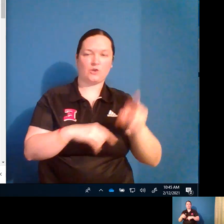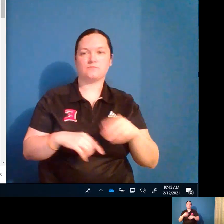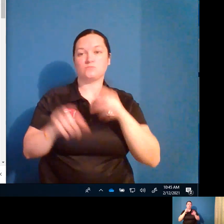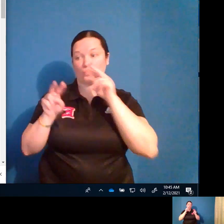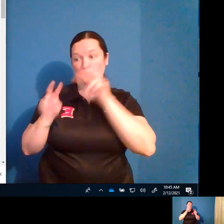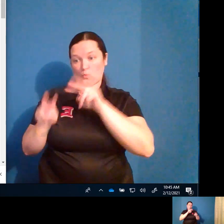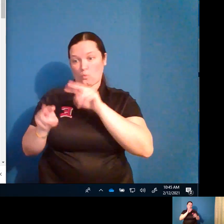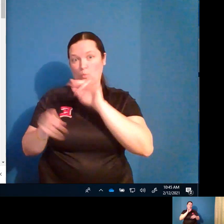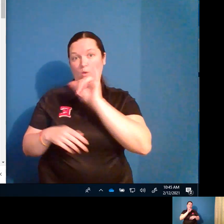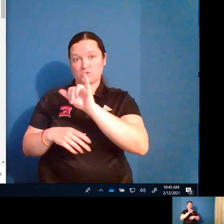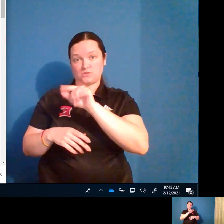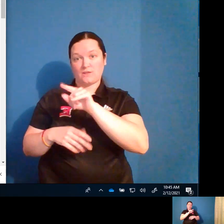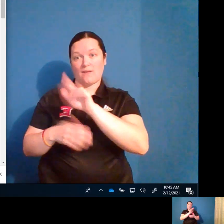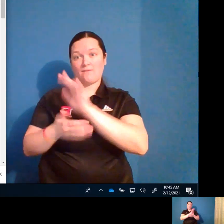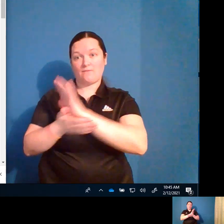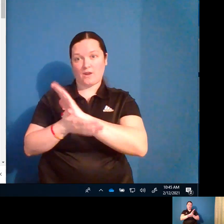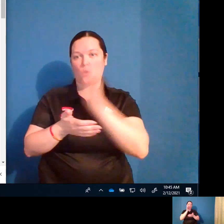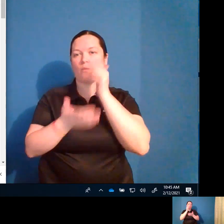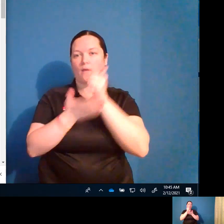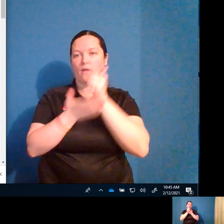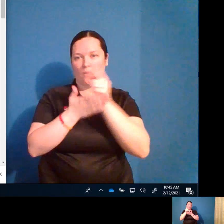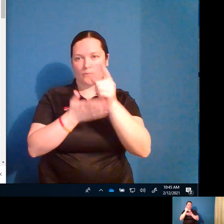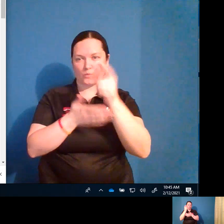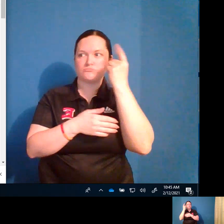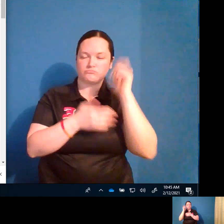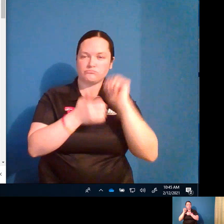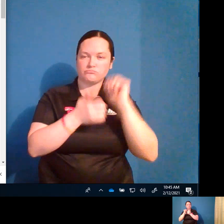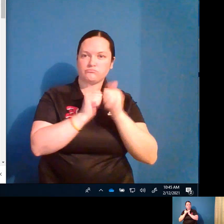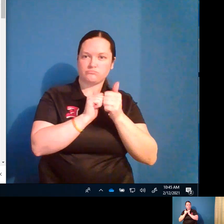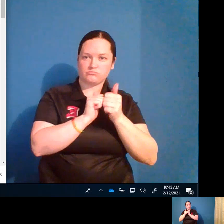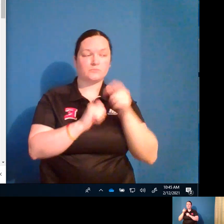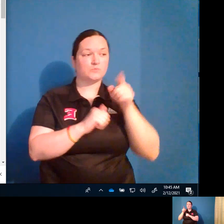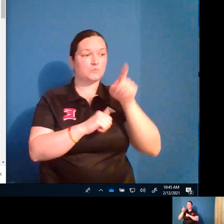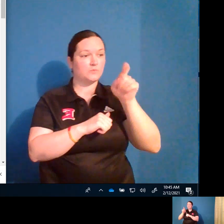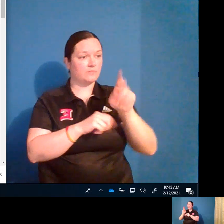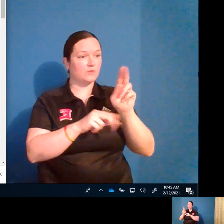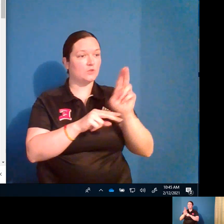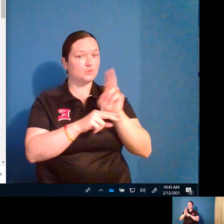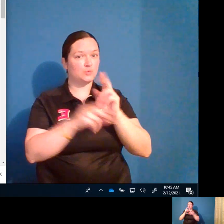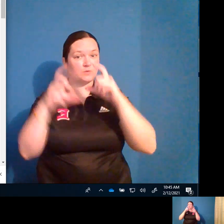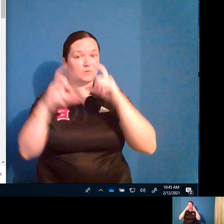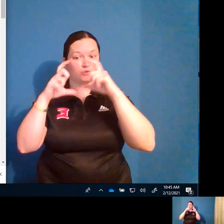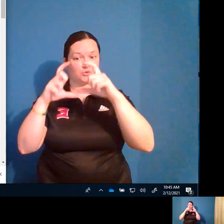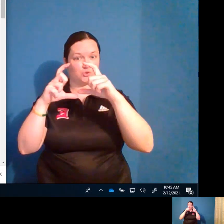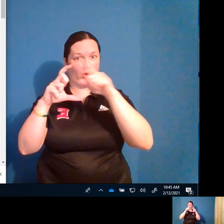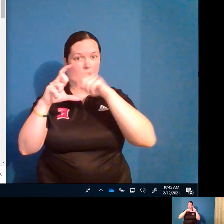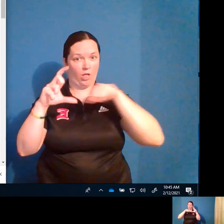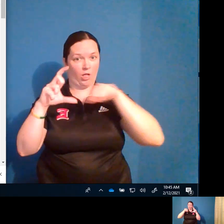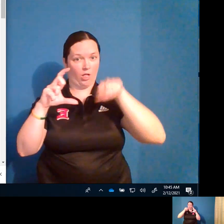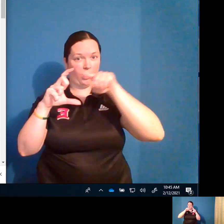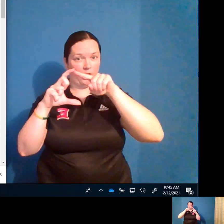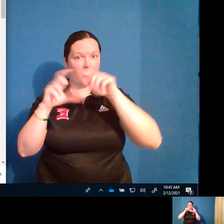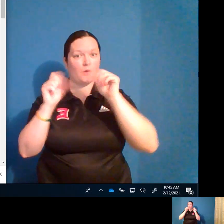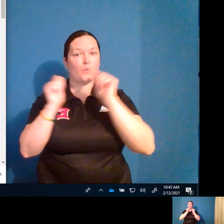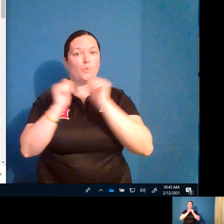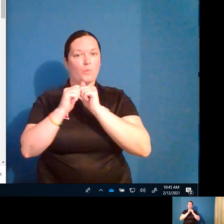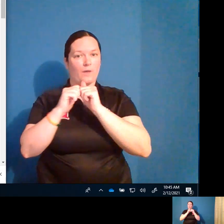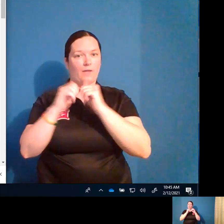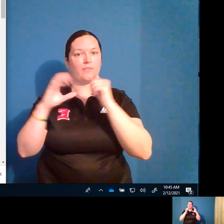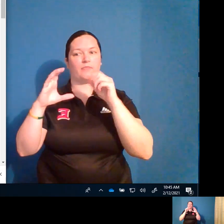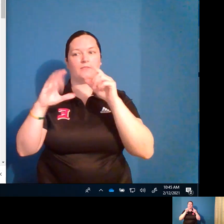the assignment is you're going to create 4 smiling faces using the circle and eraser tool. Each smiley face will have its own gradient